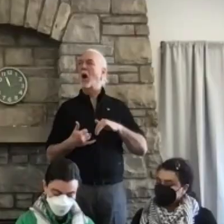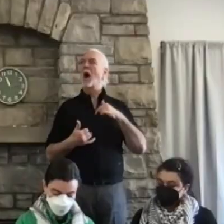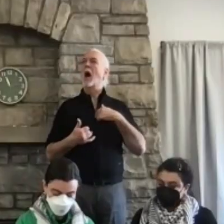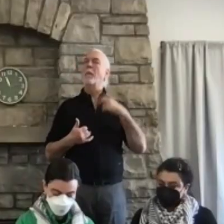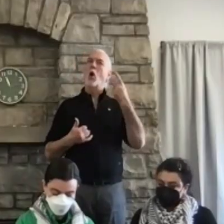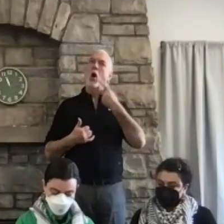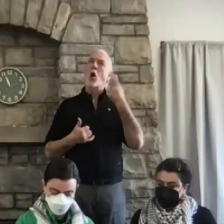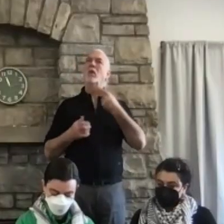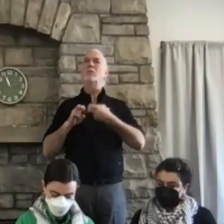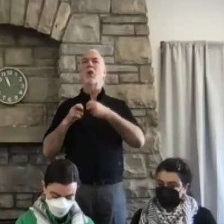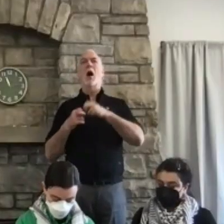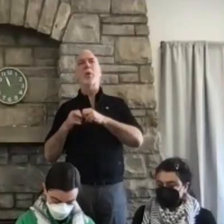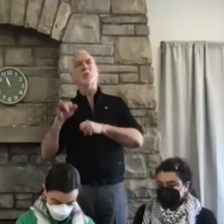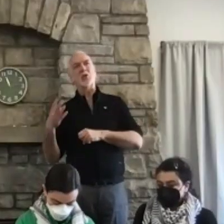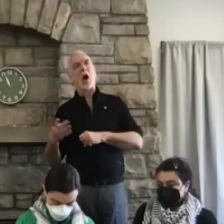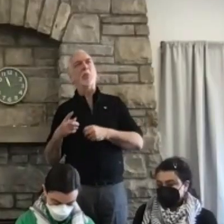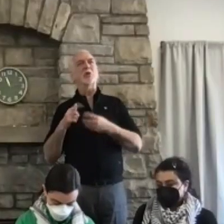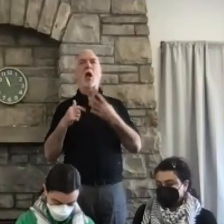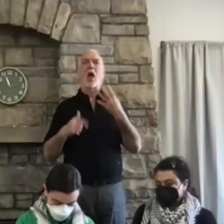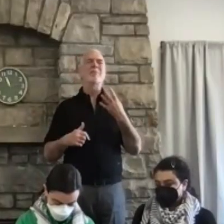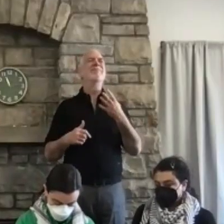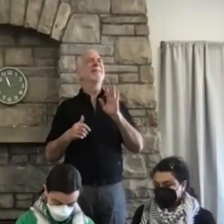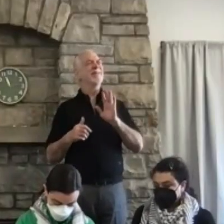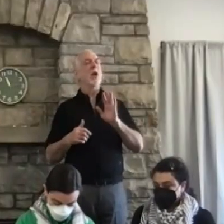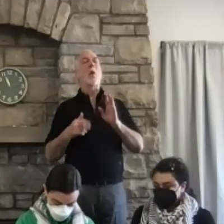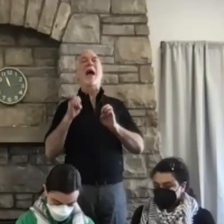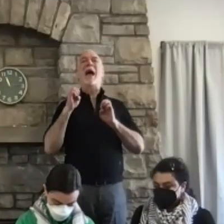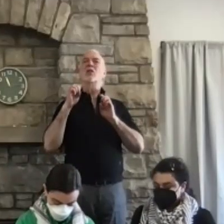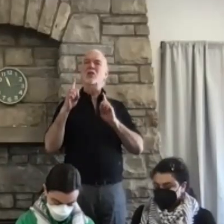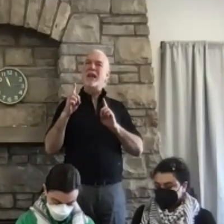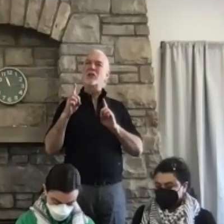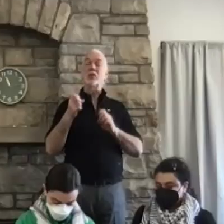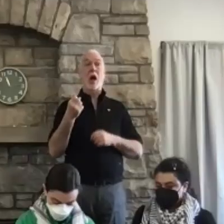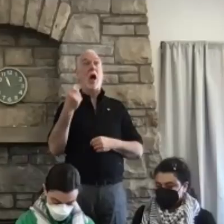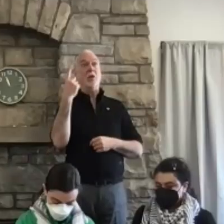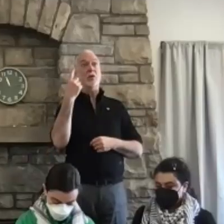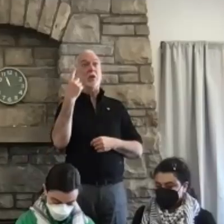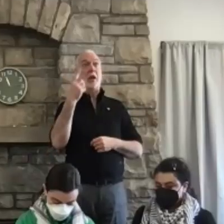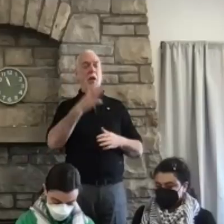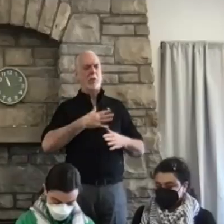But so I think it's just, education, understanding, compassion,